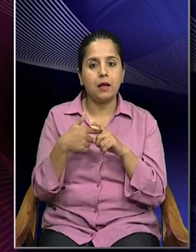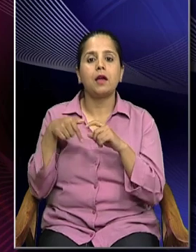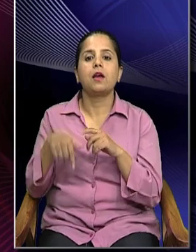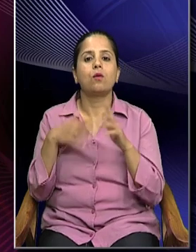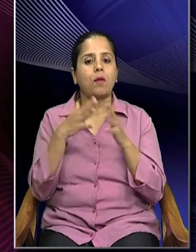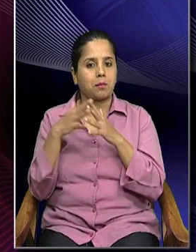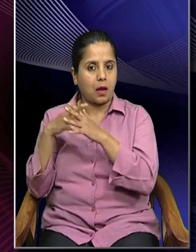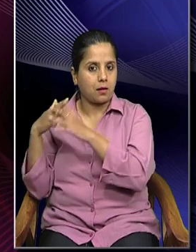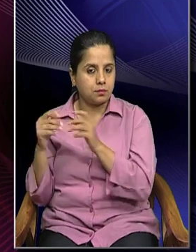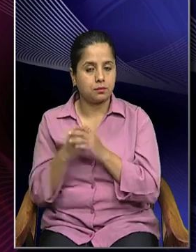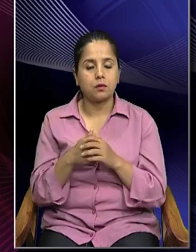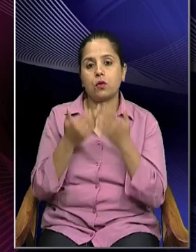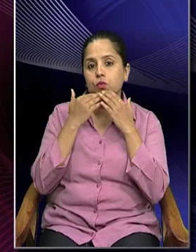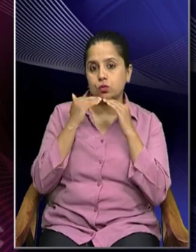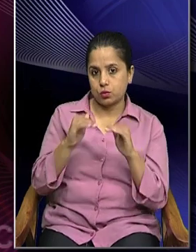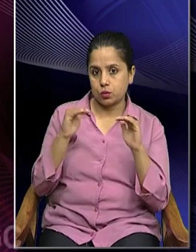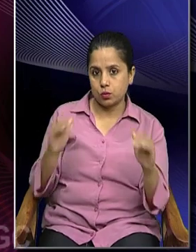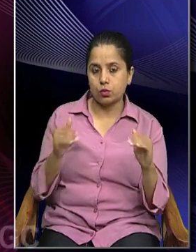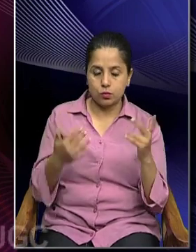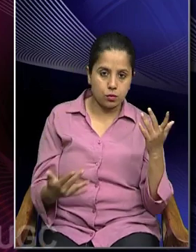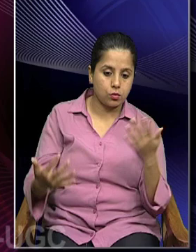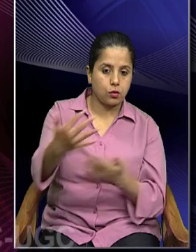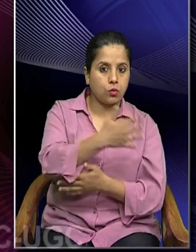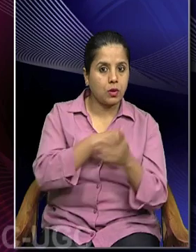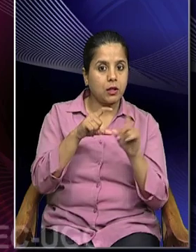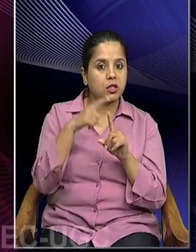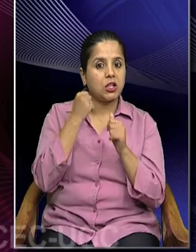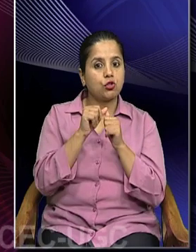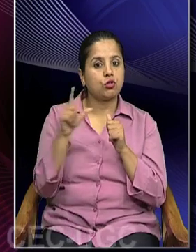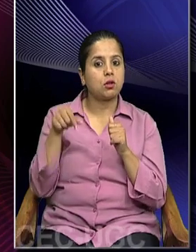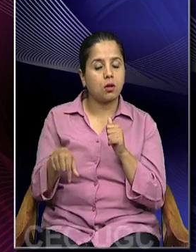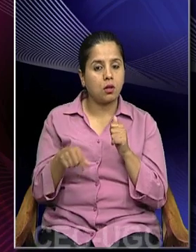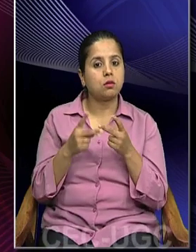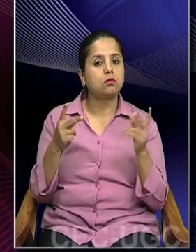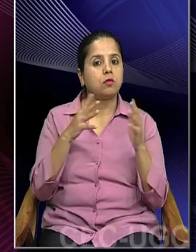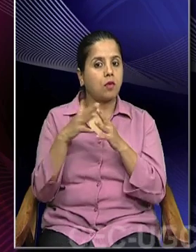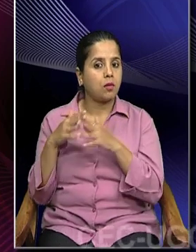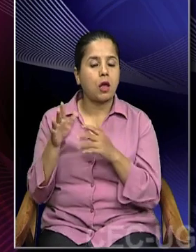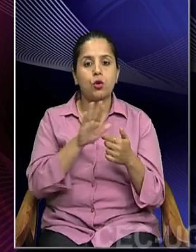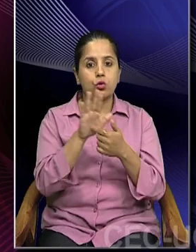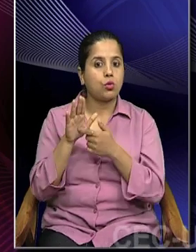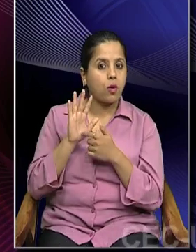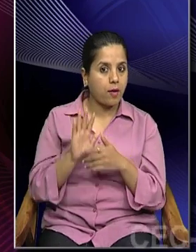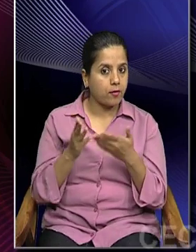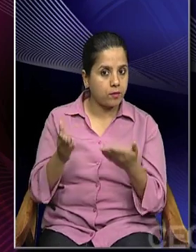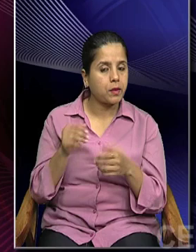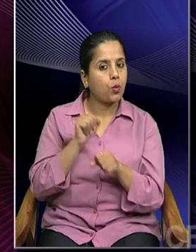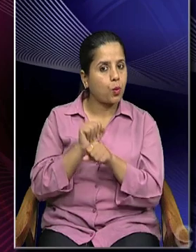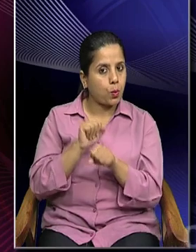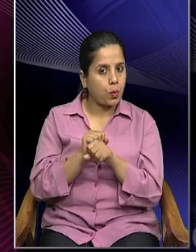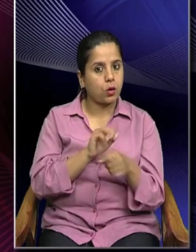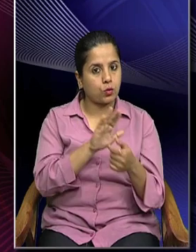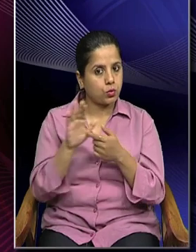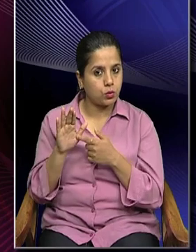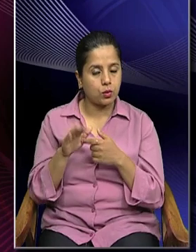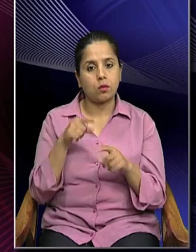e-portfolio. The students compile a digital portfolio showcasing their work